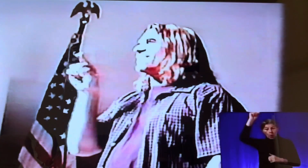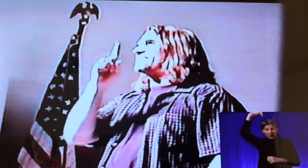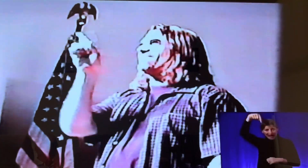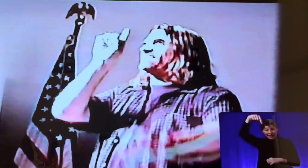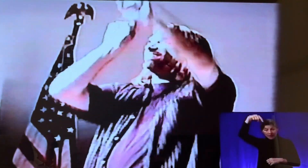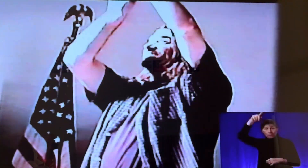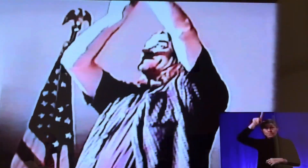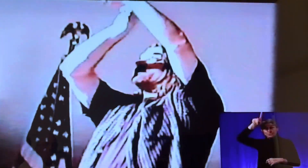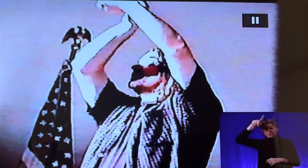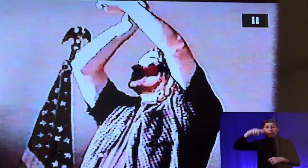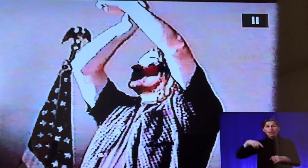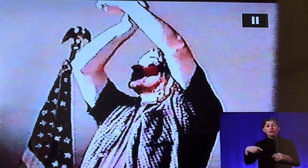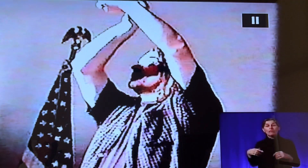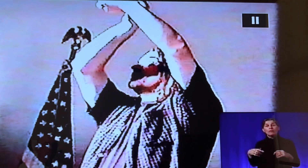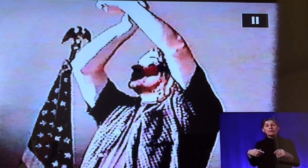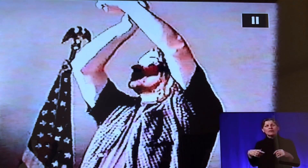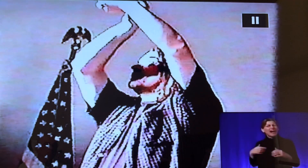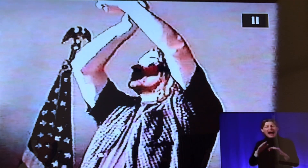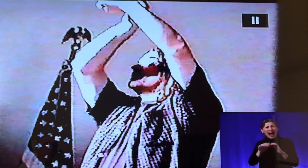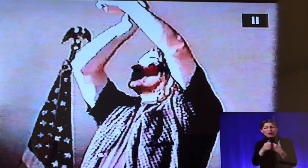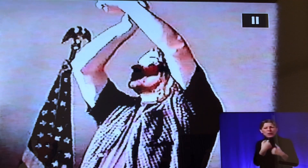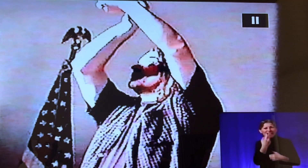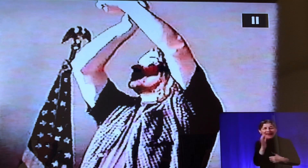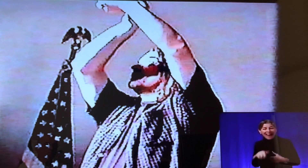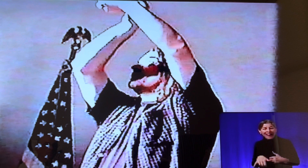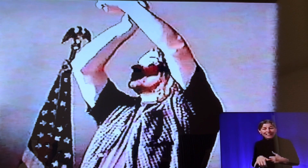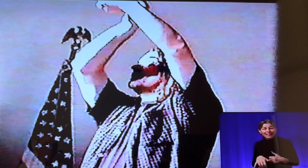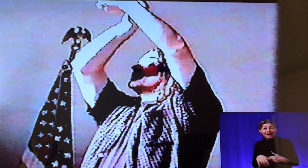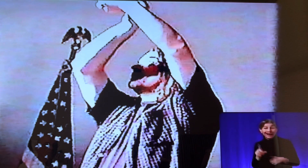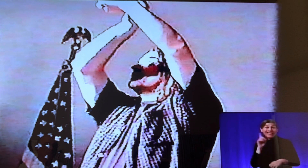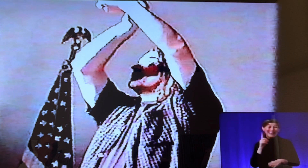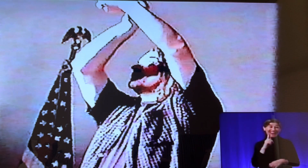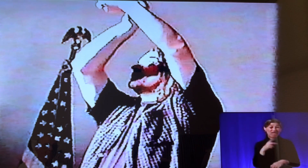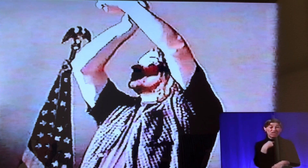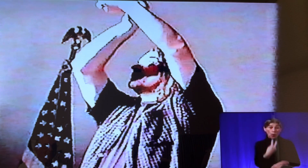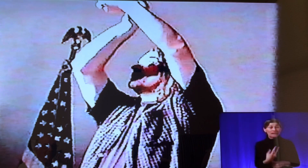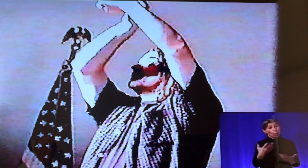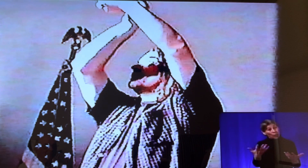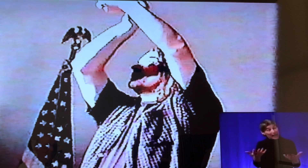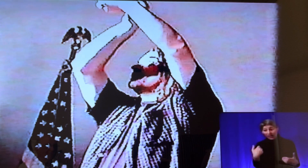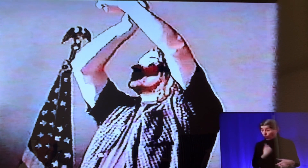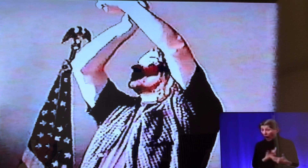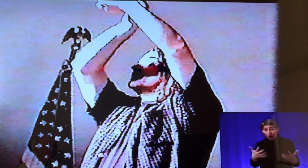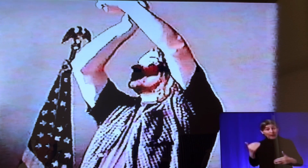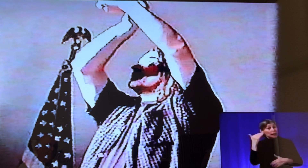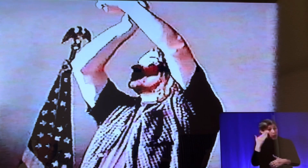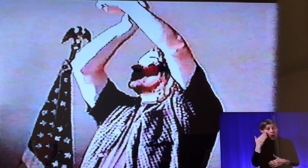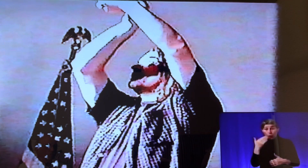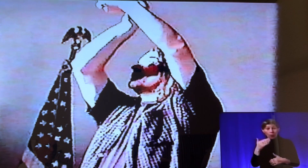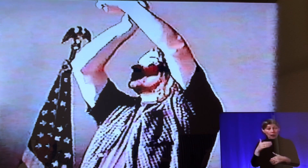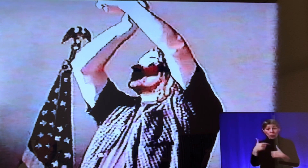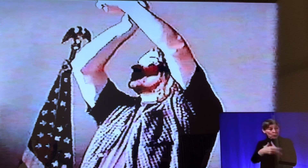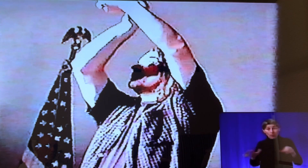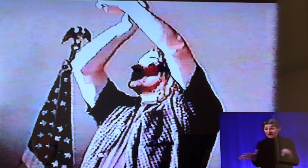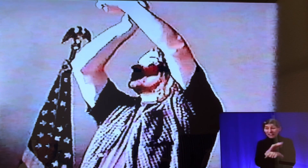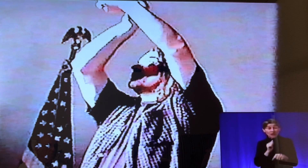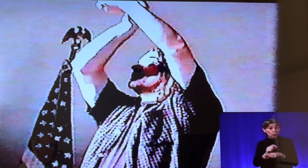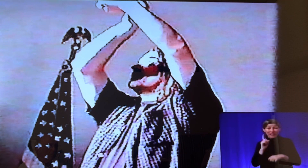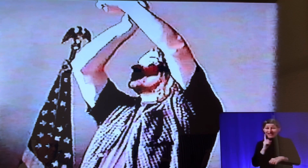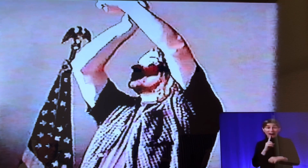Now, how do you say that? Are you going to say the deaf voice? We already know it's a room full of deaf children, so we don't have to do, so the deaf voices